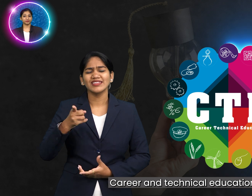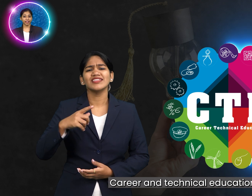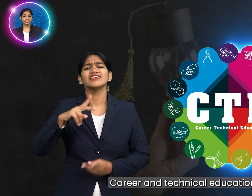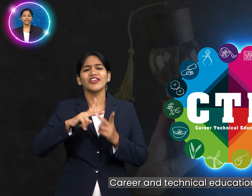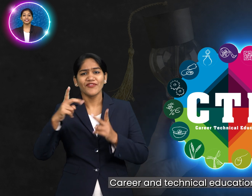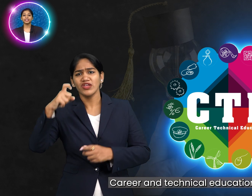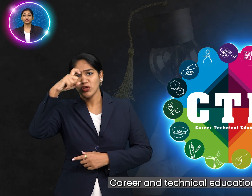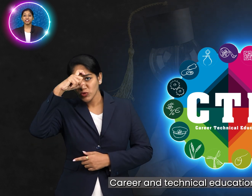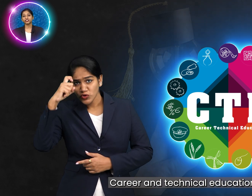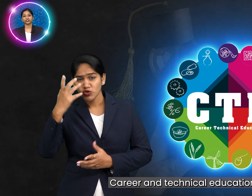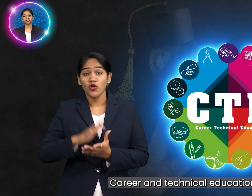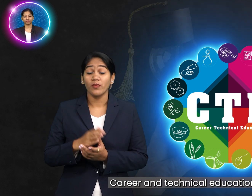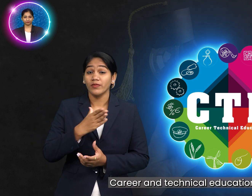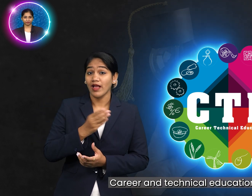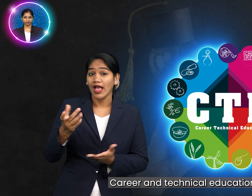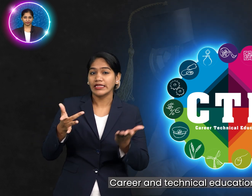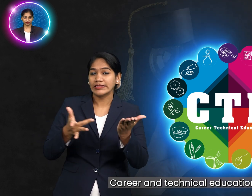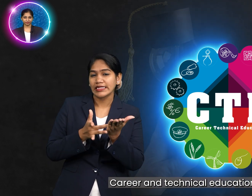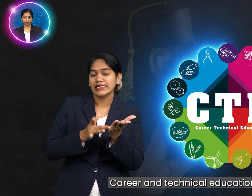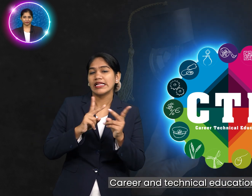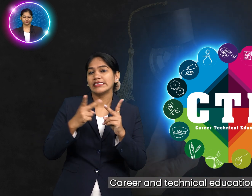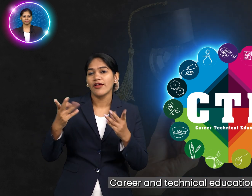career and technical education.